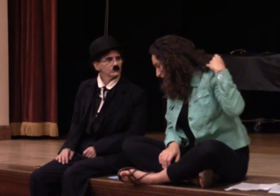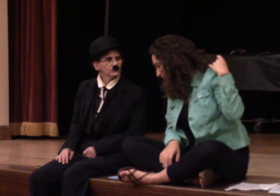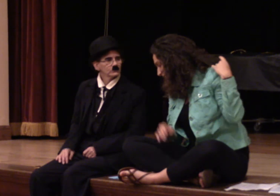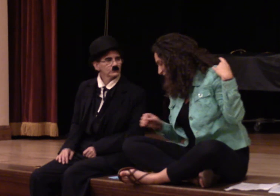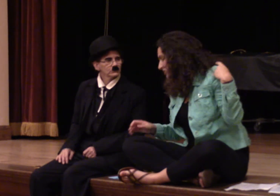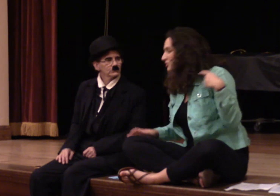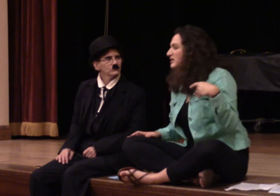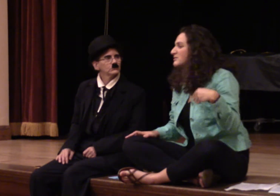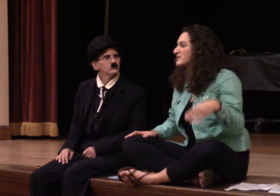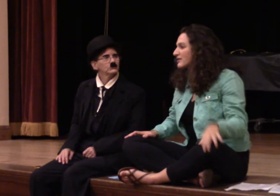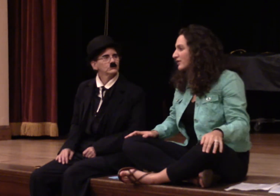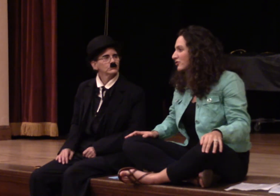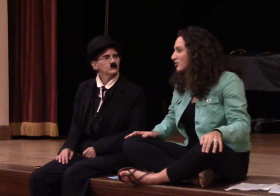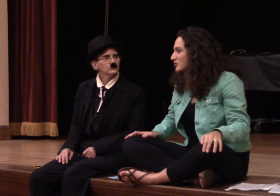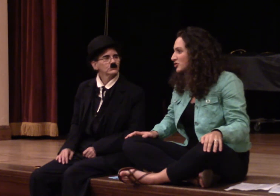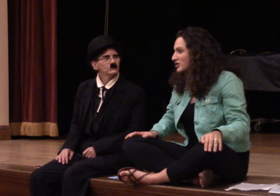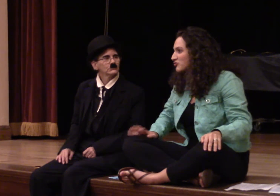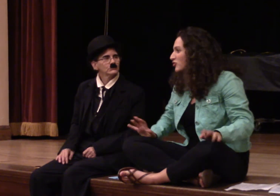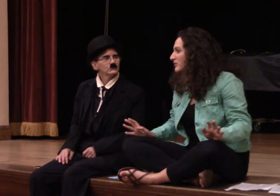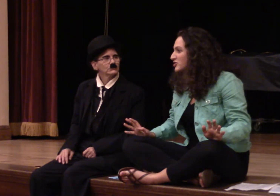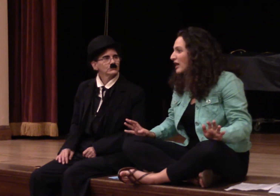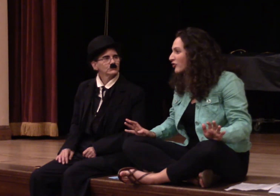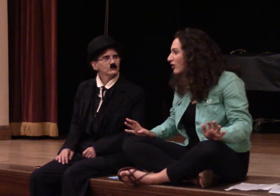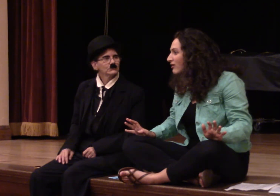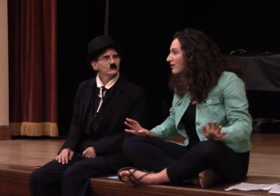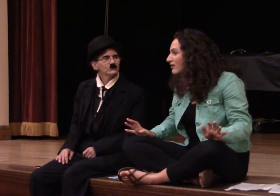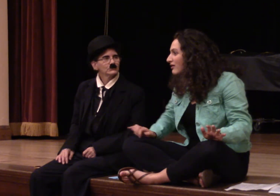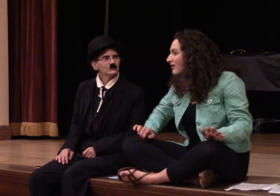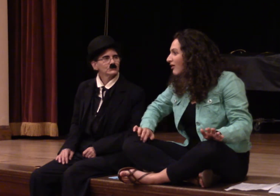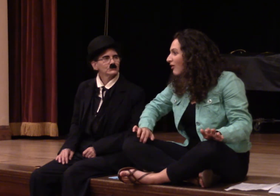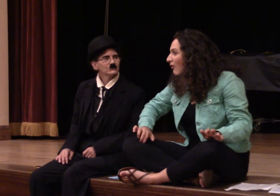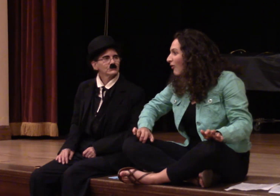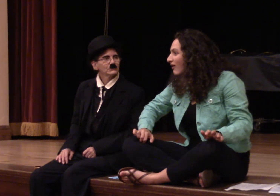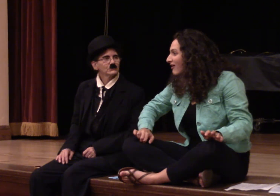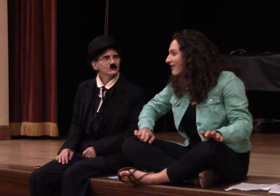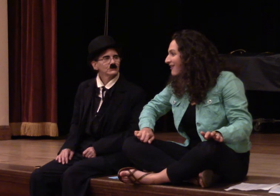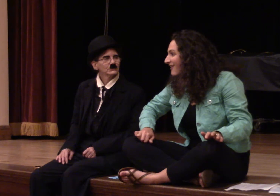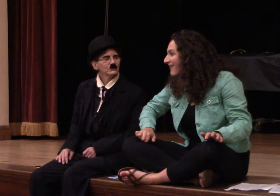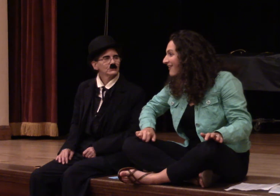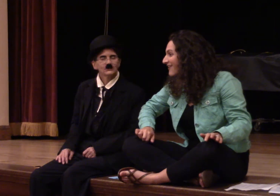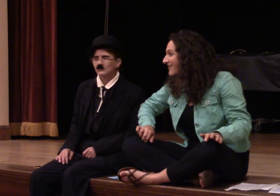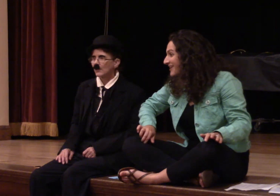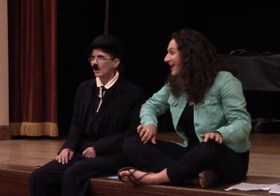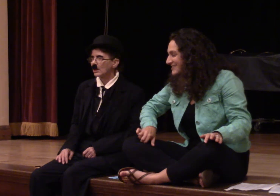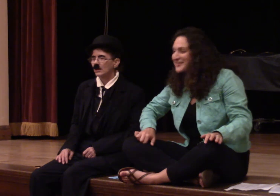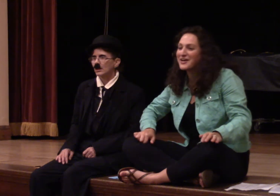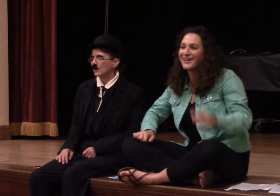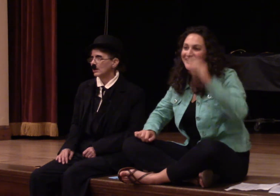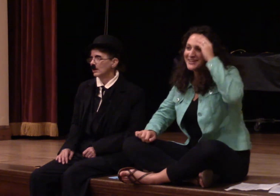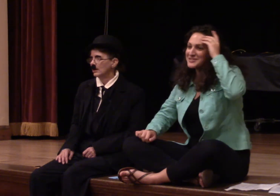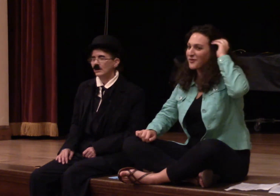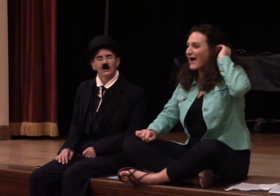Rooms/house. Do you mean specific rooms or just room in general? Or? Yes. Yes? Okay. So